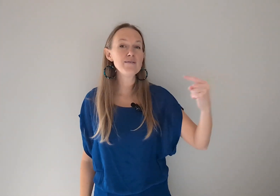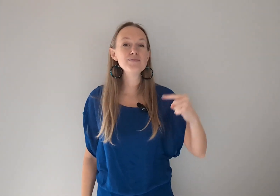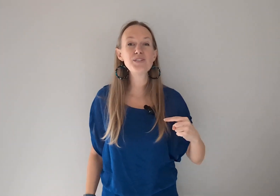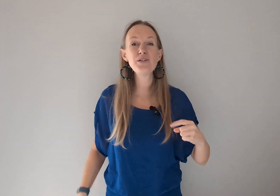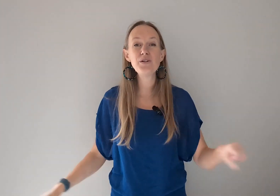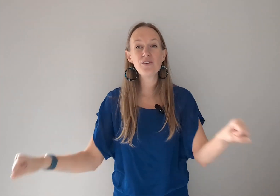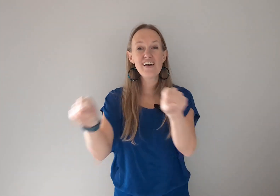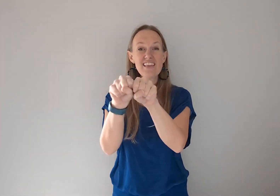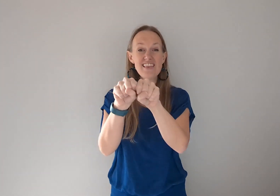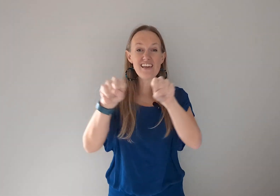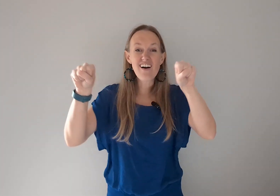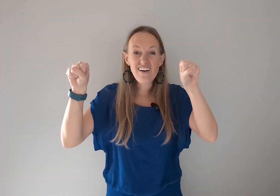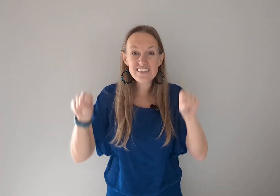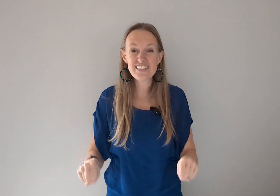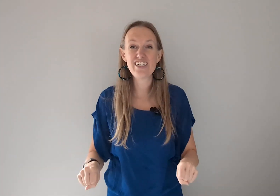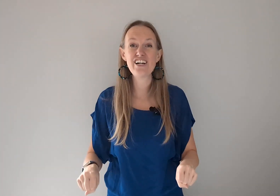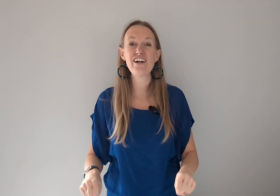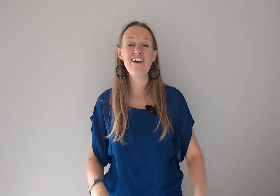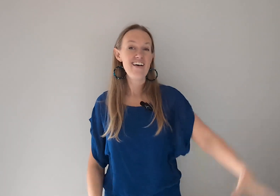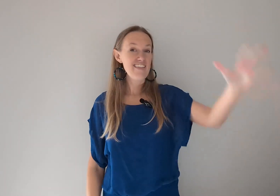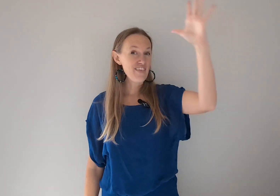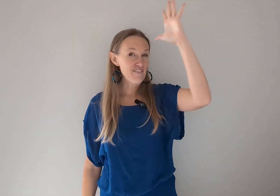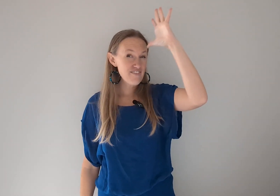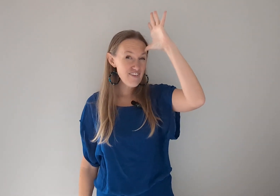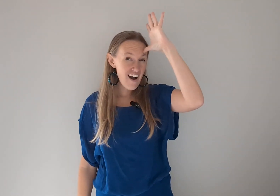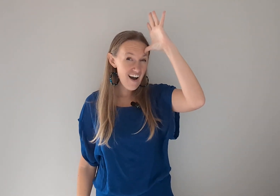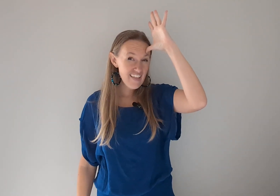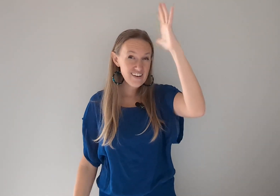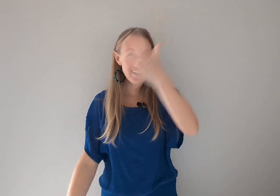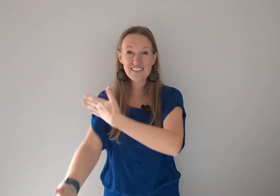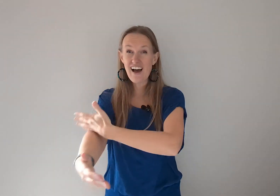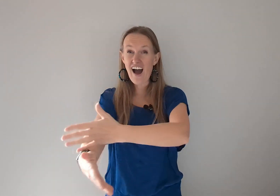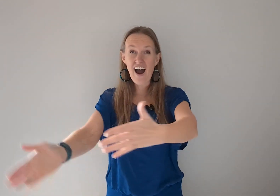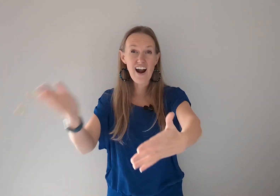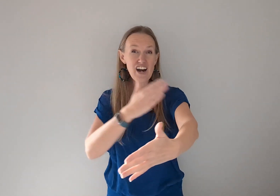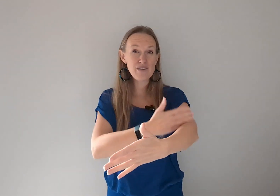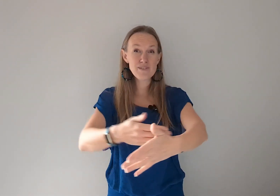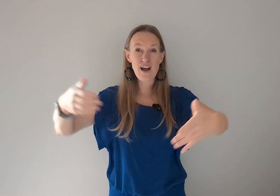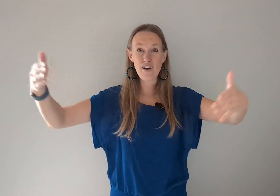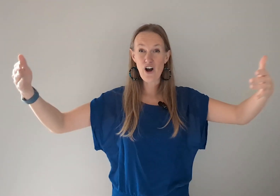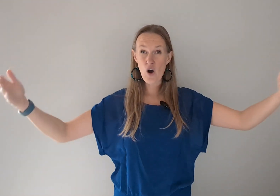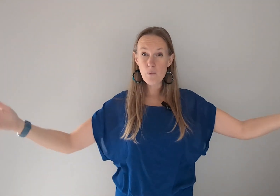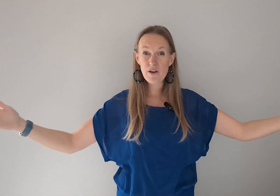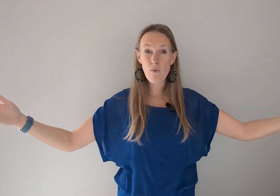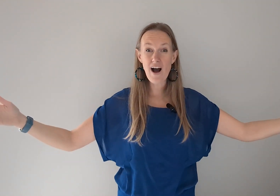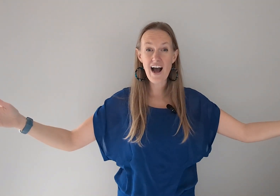come to the altar. The Father's arms are open